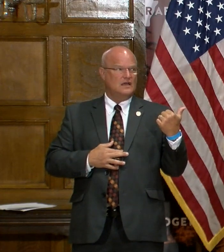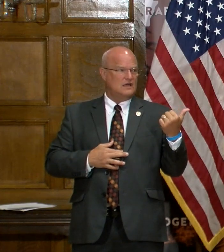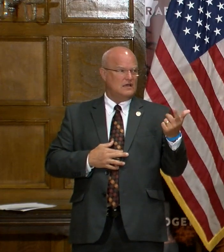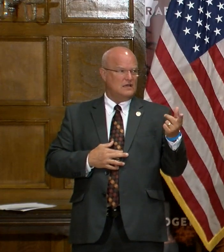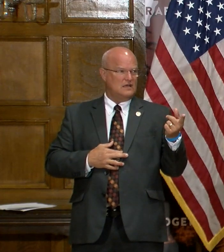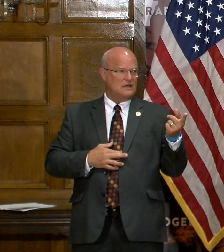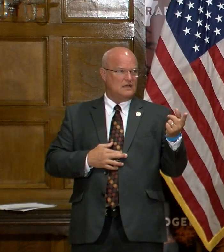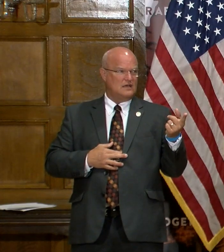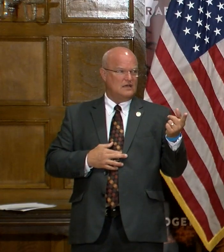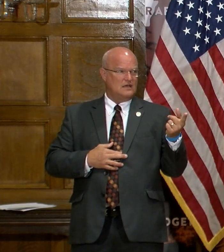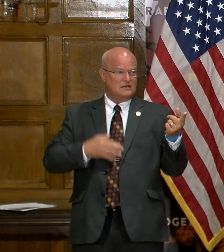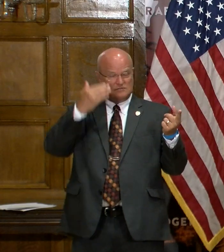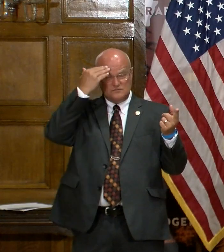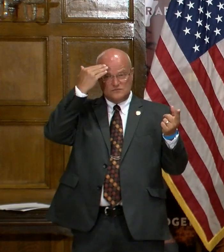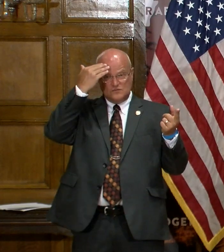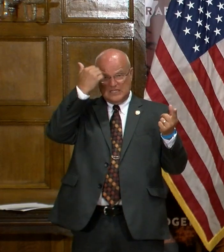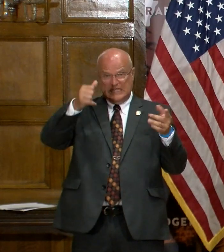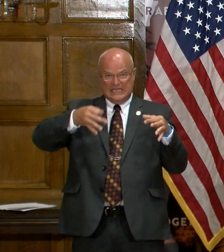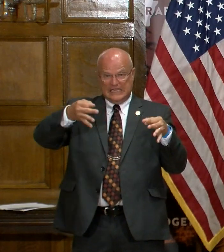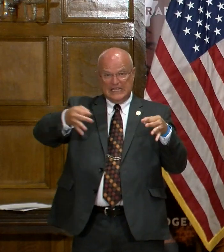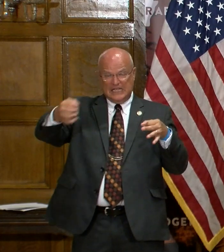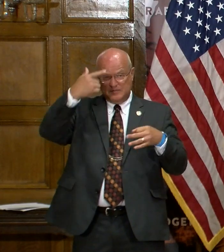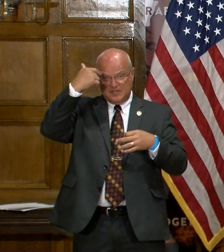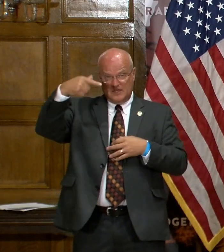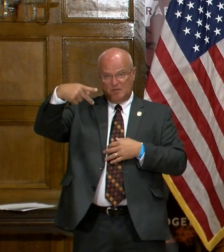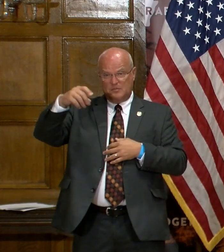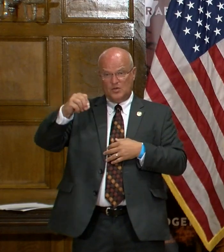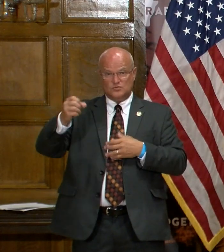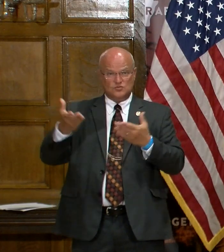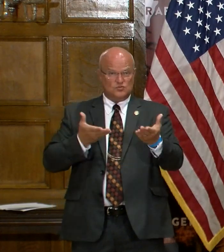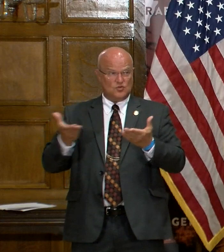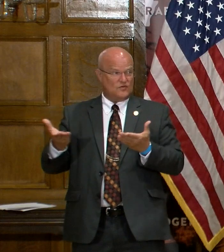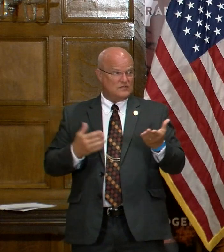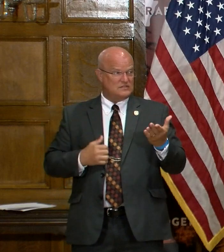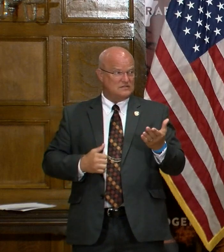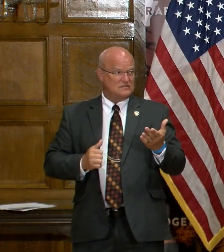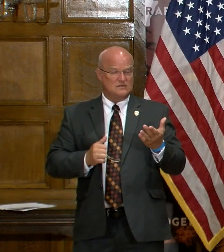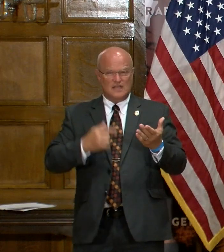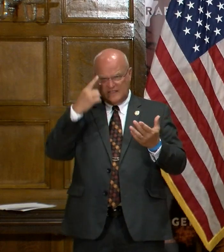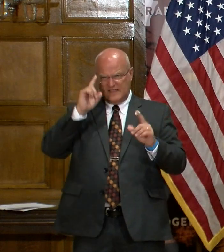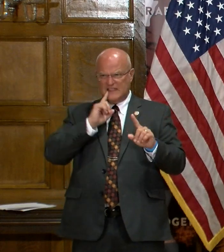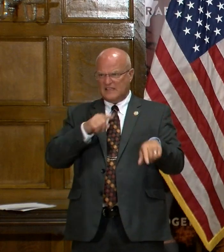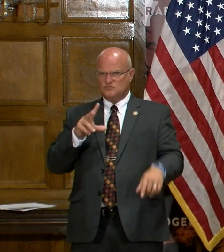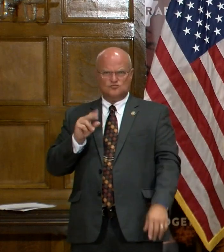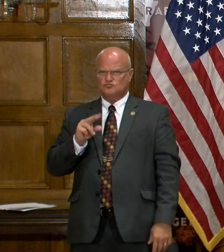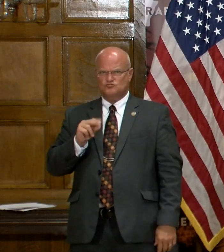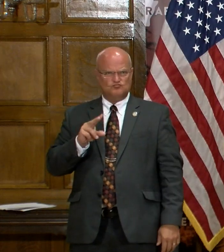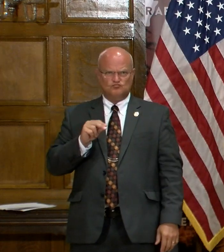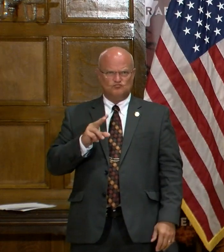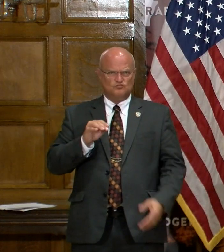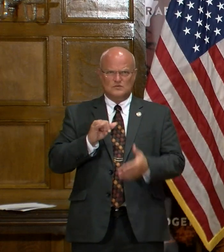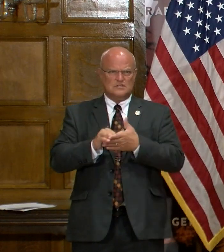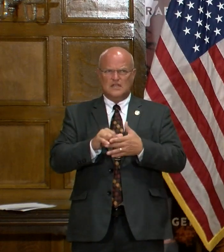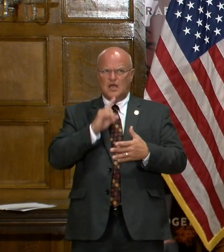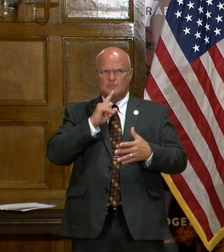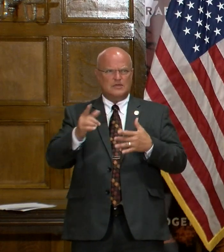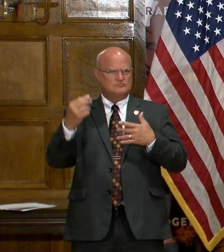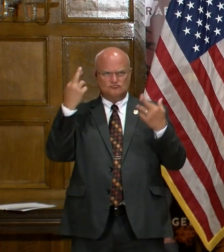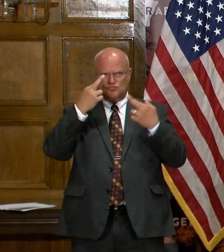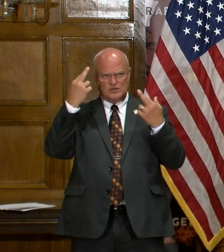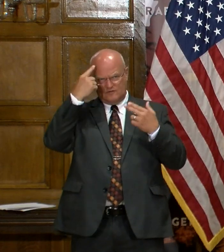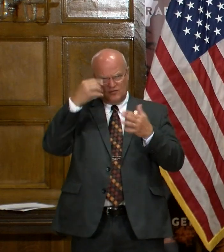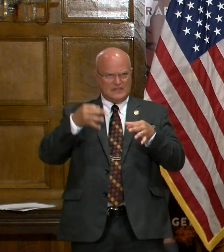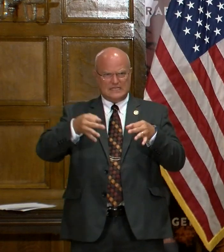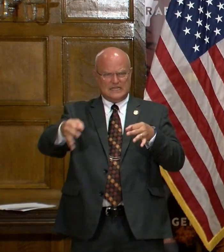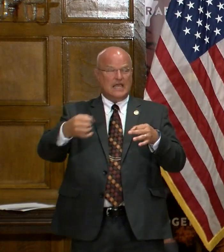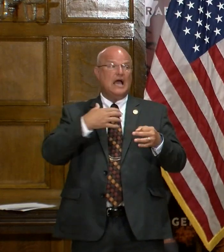Are you aware of any delays because of the Postal Service? And I think the answer is no. That hasn't been any reason